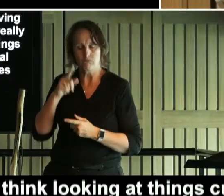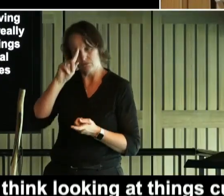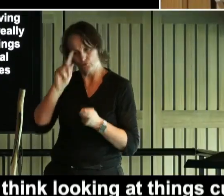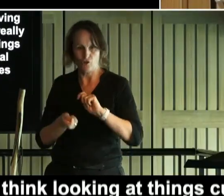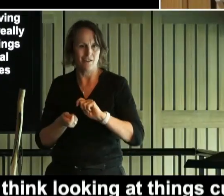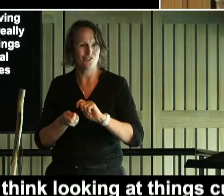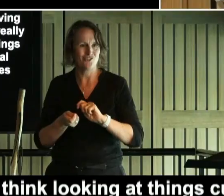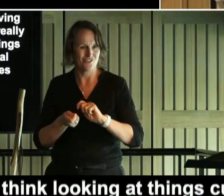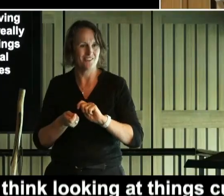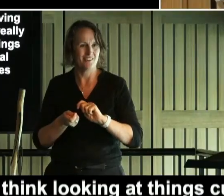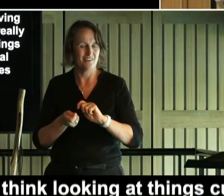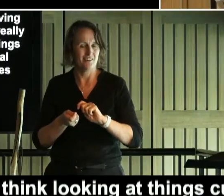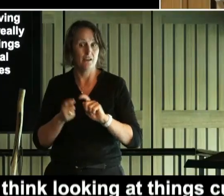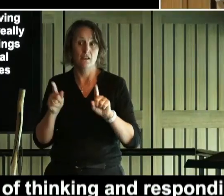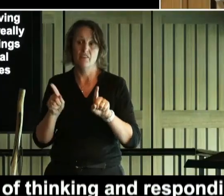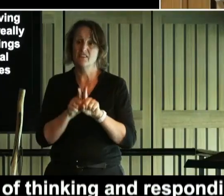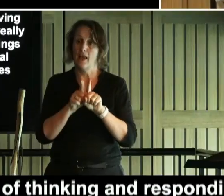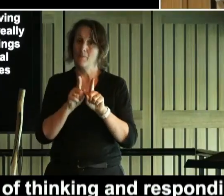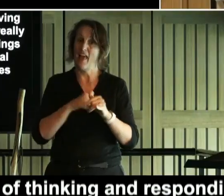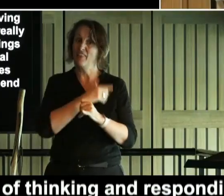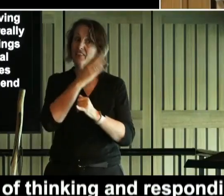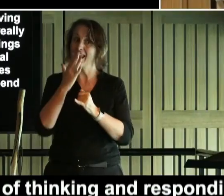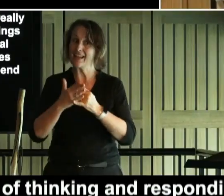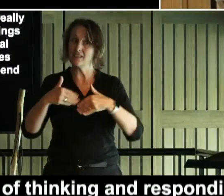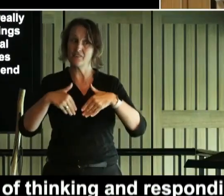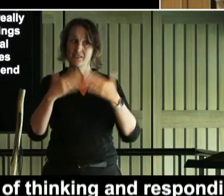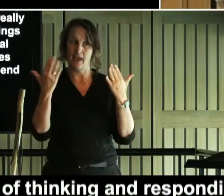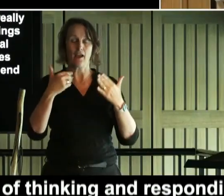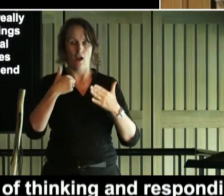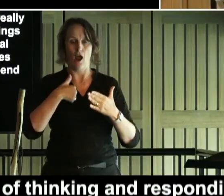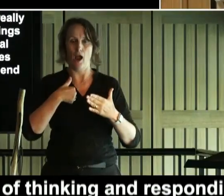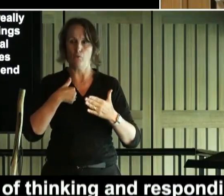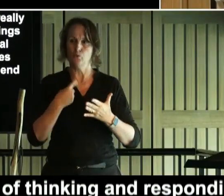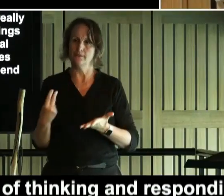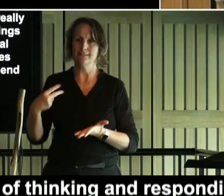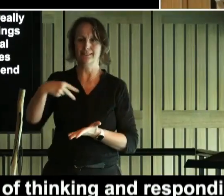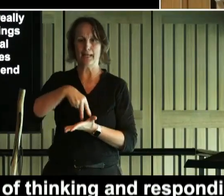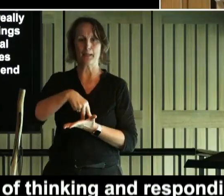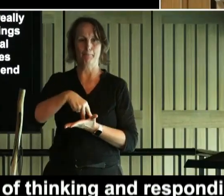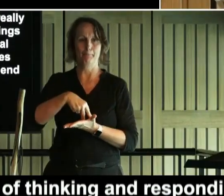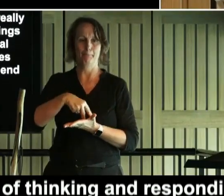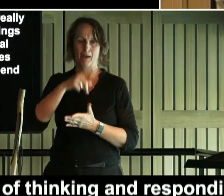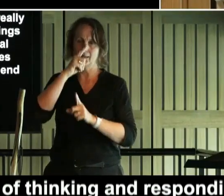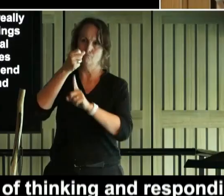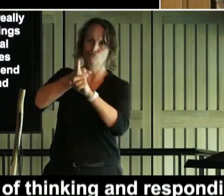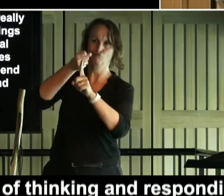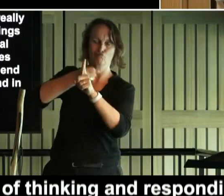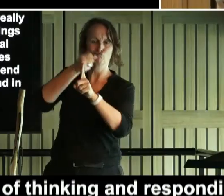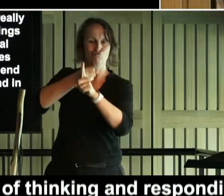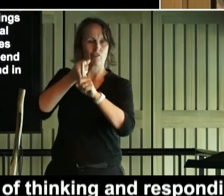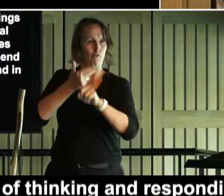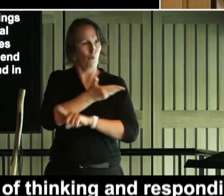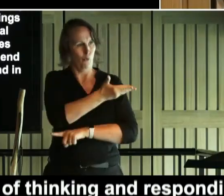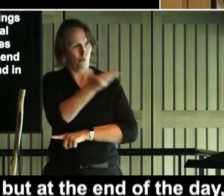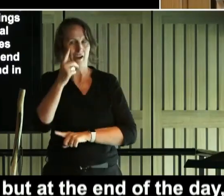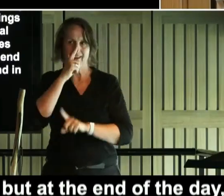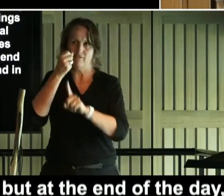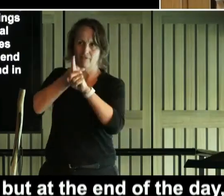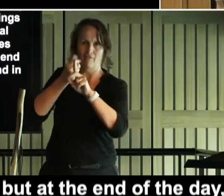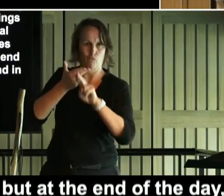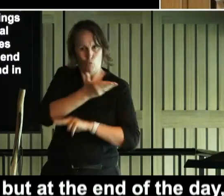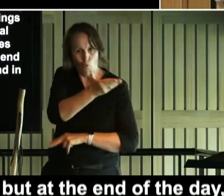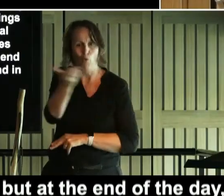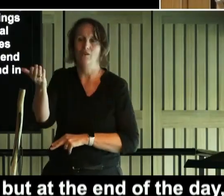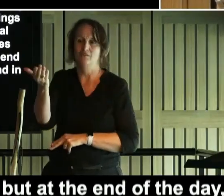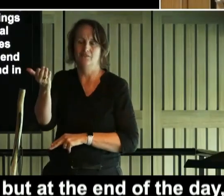But at the end of the day, also being the one to make a stand in spaces that I can stand in and fight